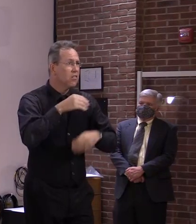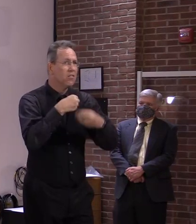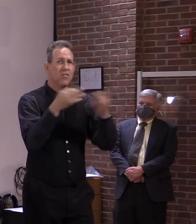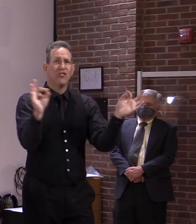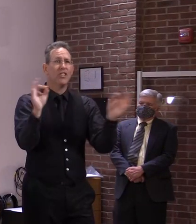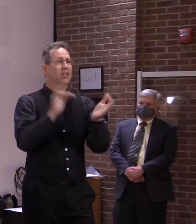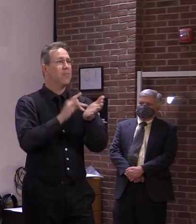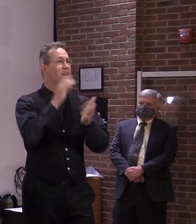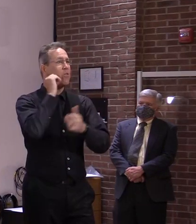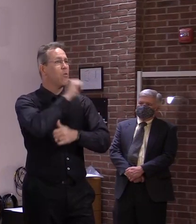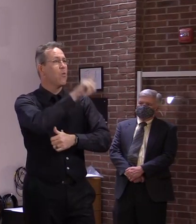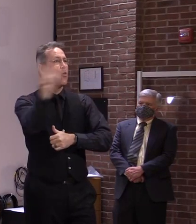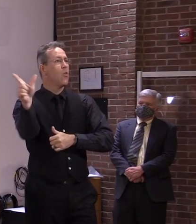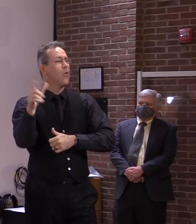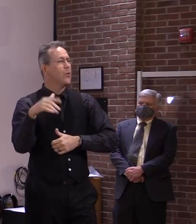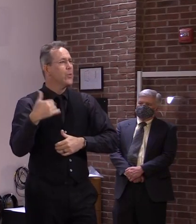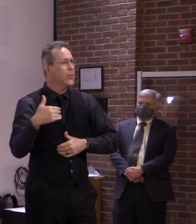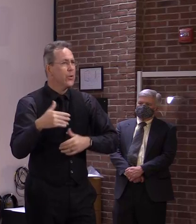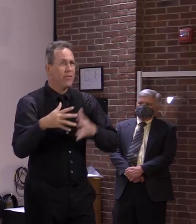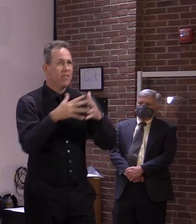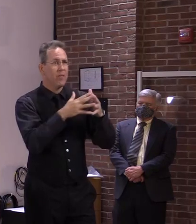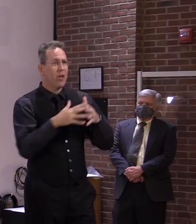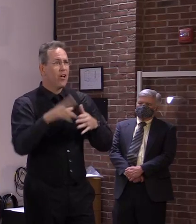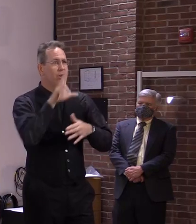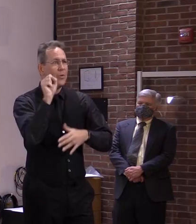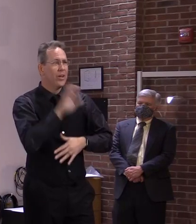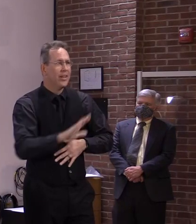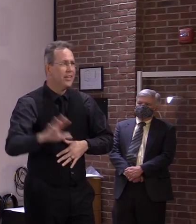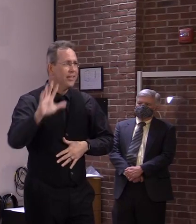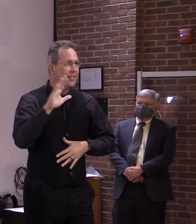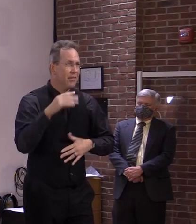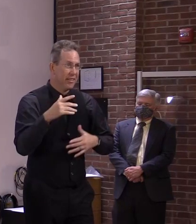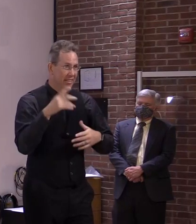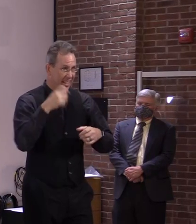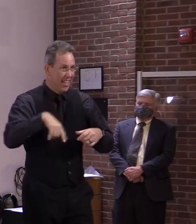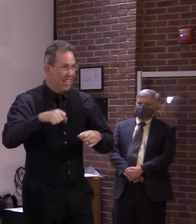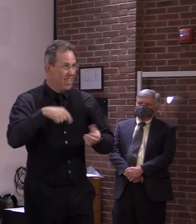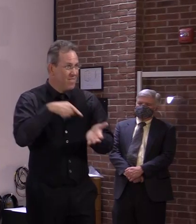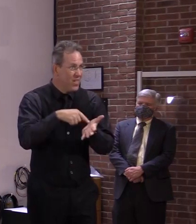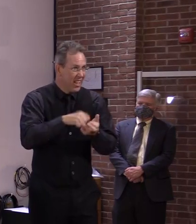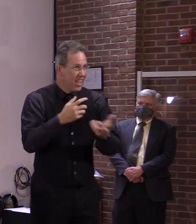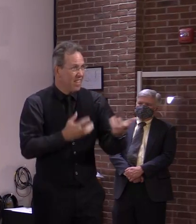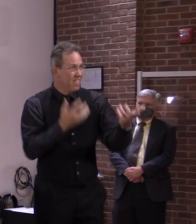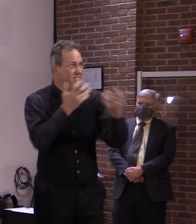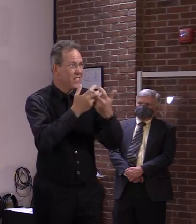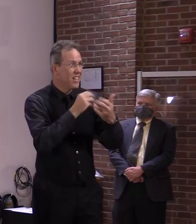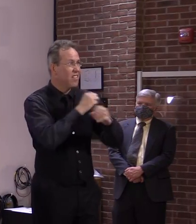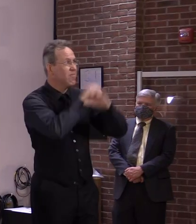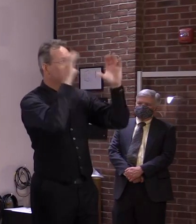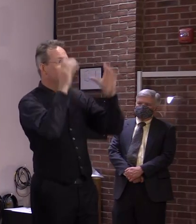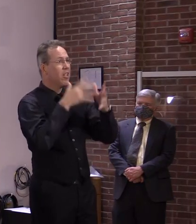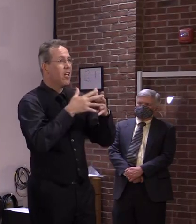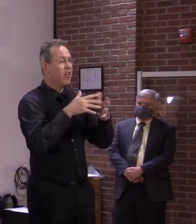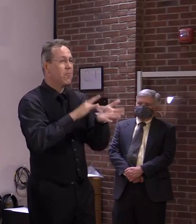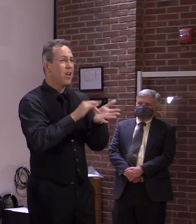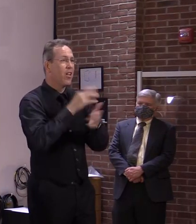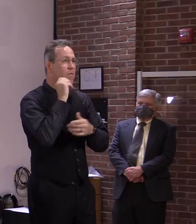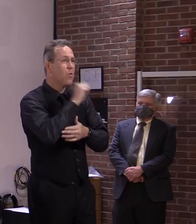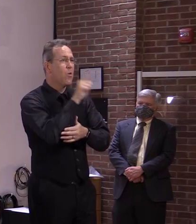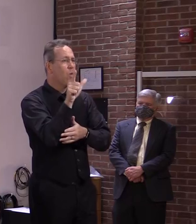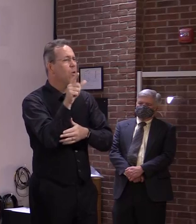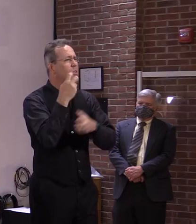Americans don't fall into that category. So I just think the level of difficulty is tremendous.